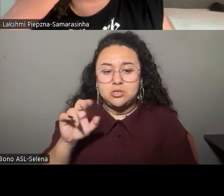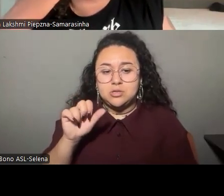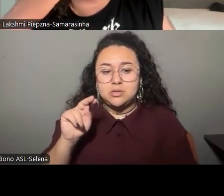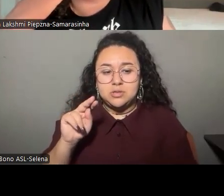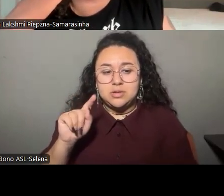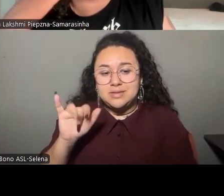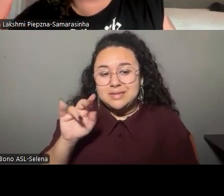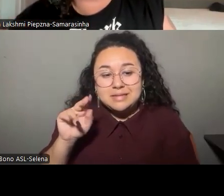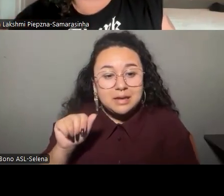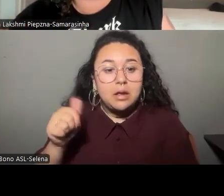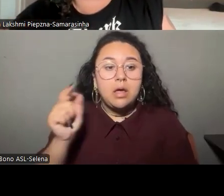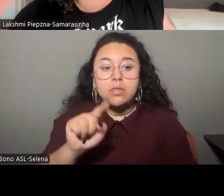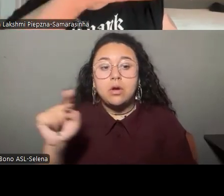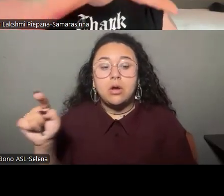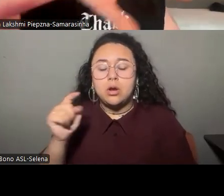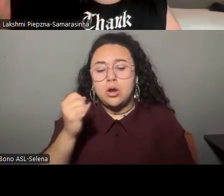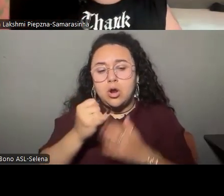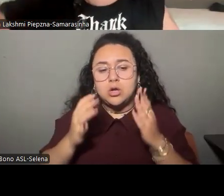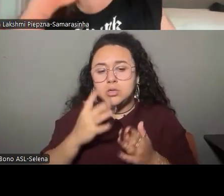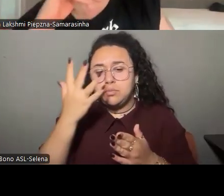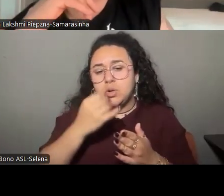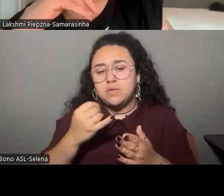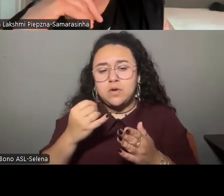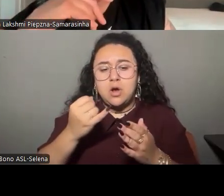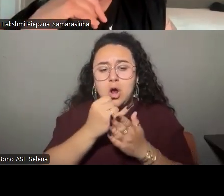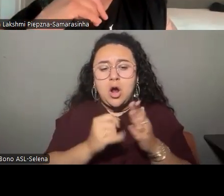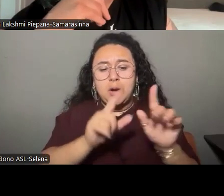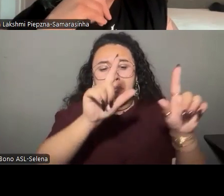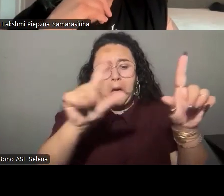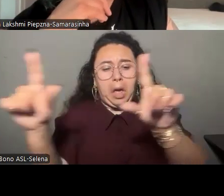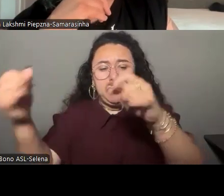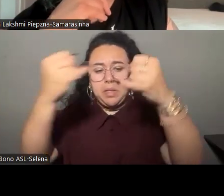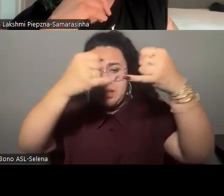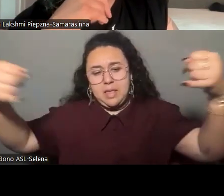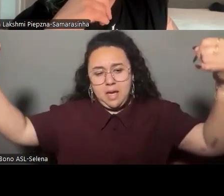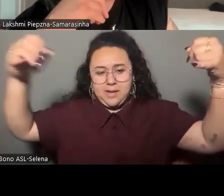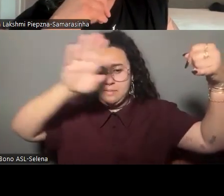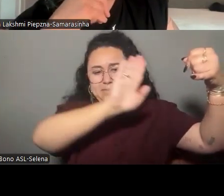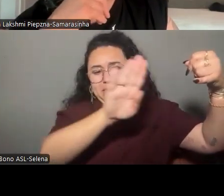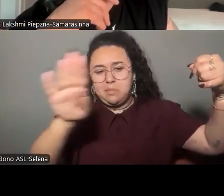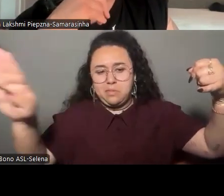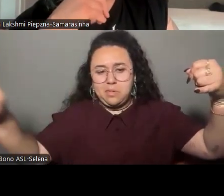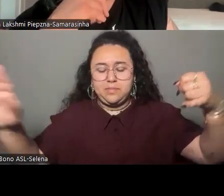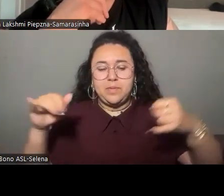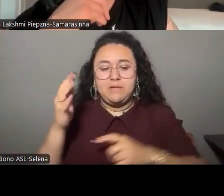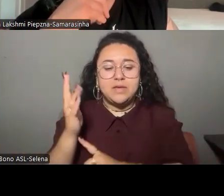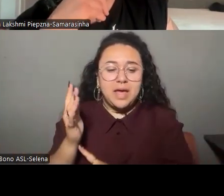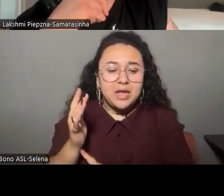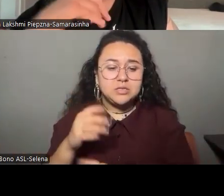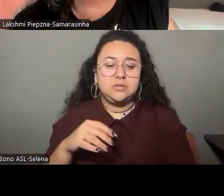and other artists' beautiful artwork strung on this clothesline. Um, there's candles, there's